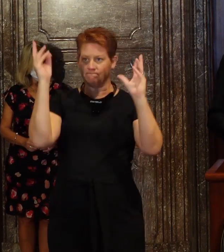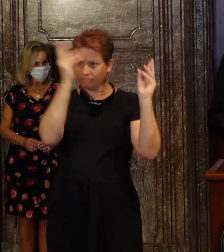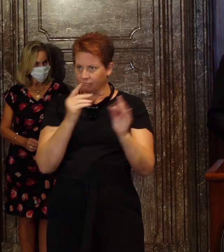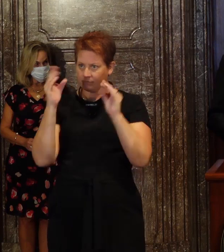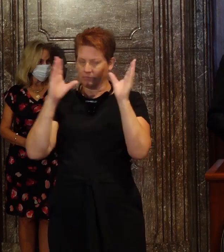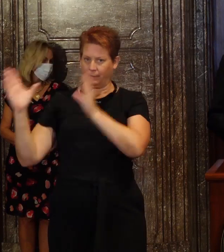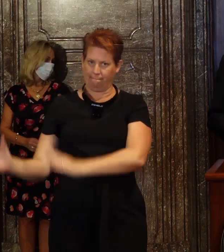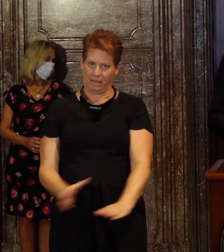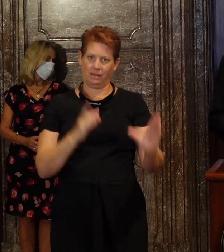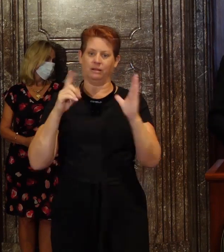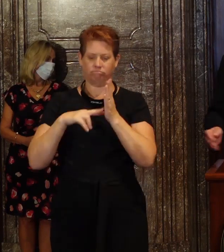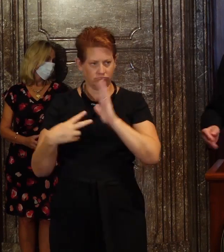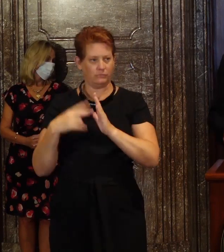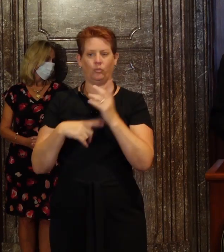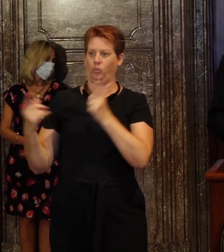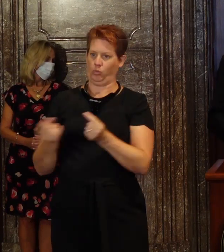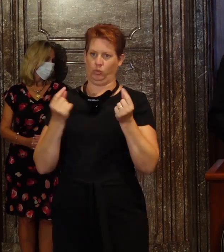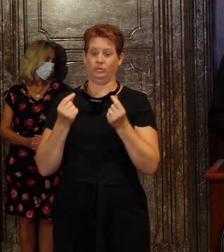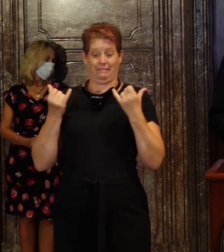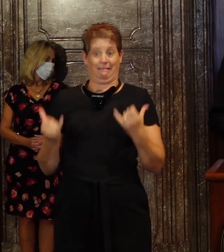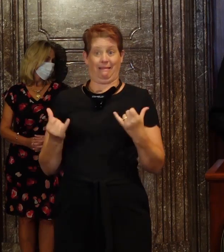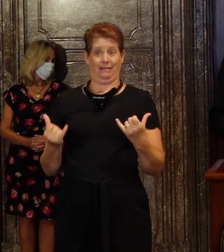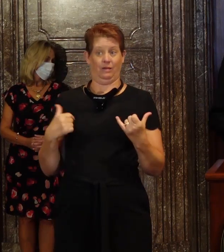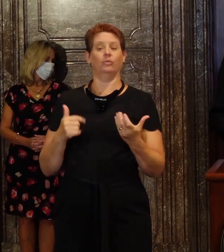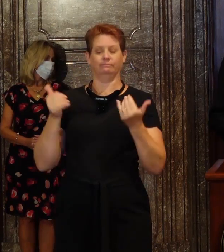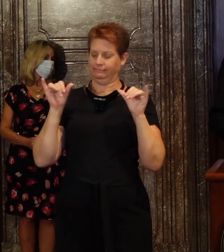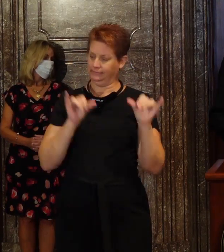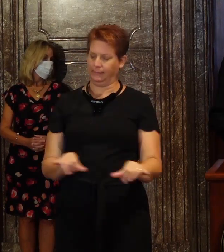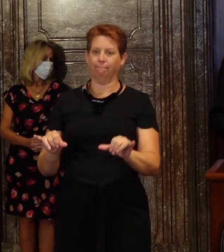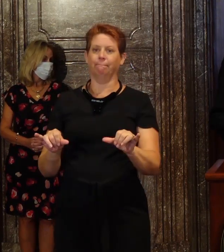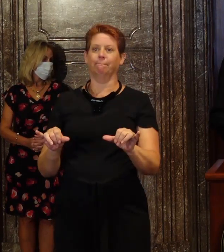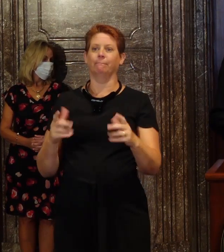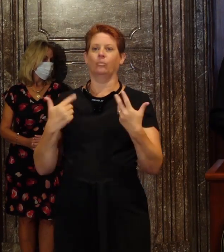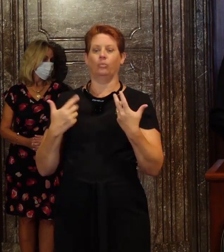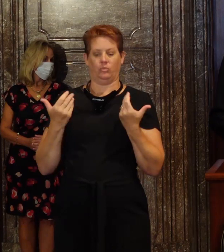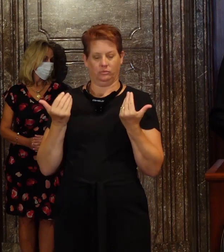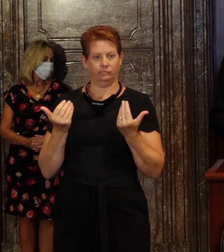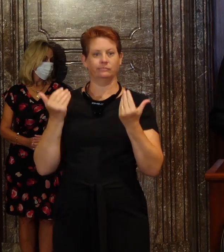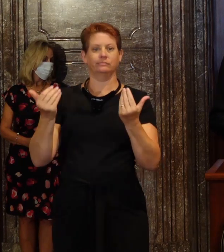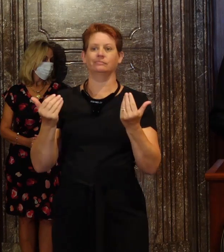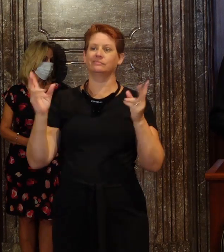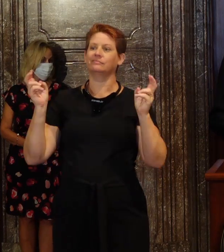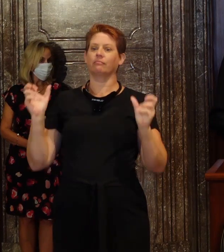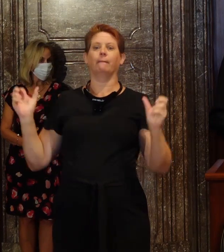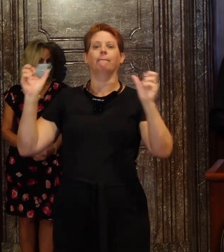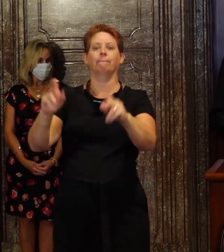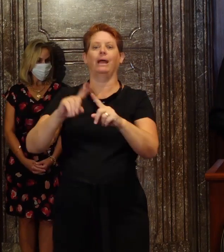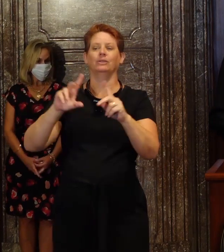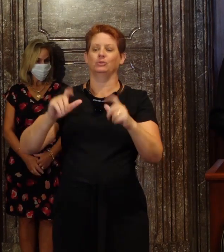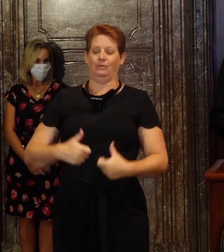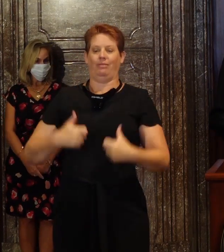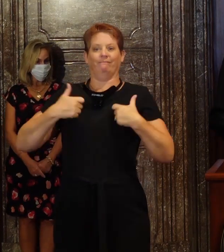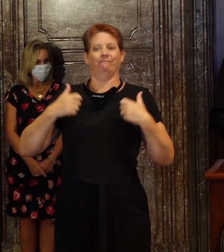step-by-step approach, and we're doing that now to move out to where we'll fully get back to life as much as we can.